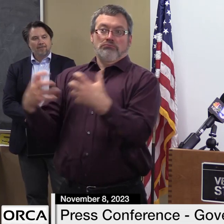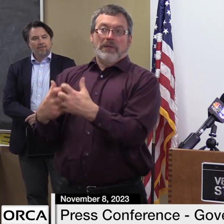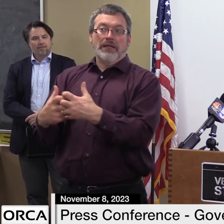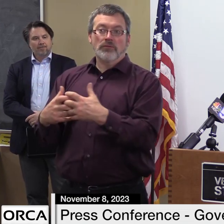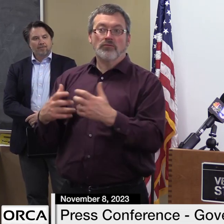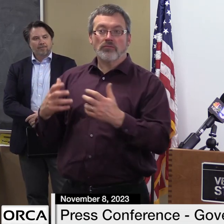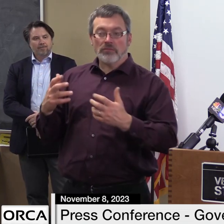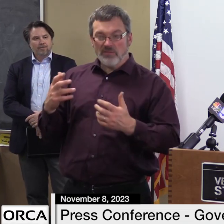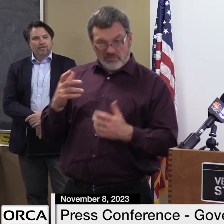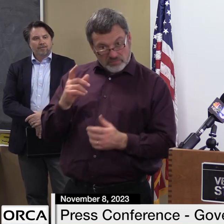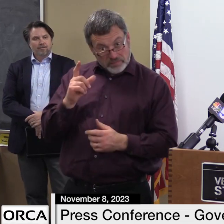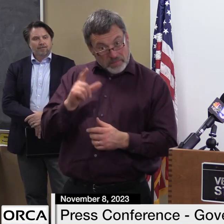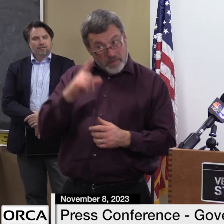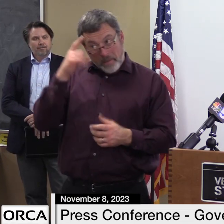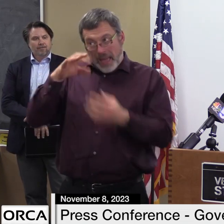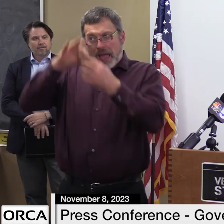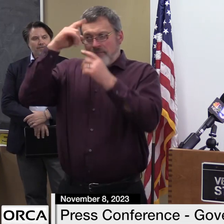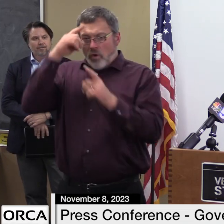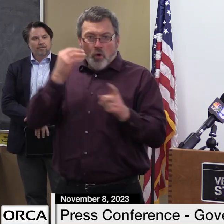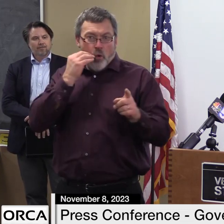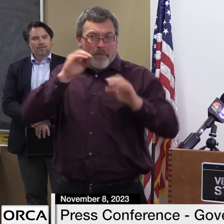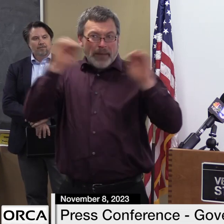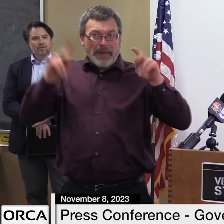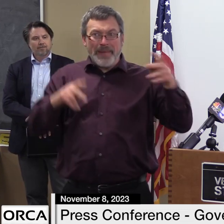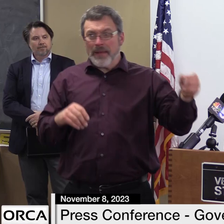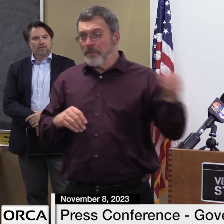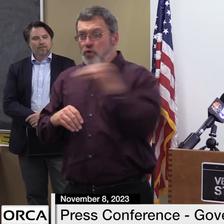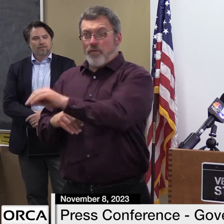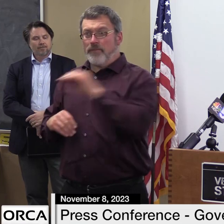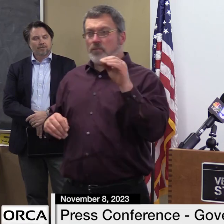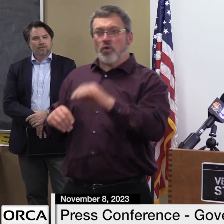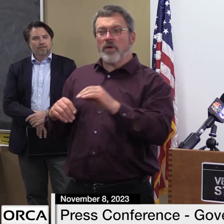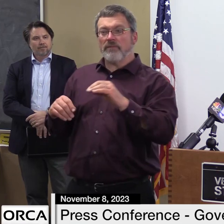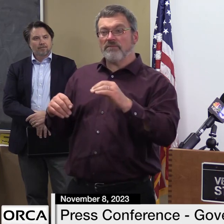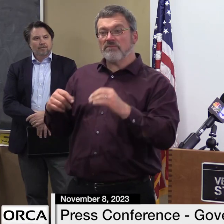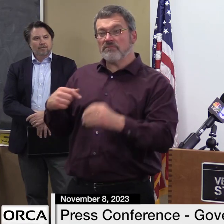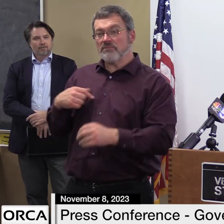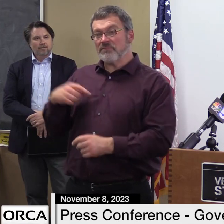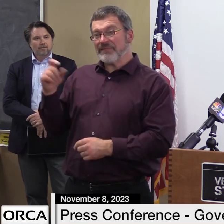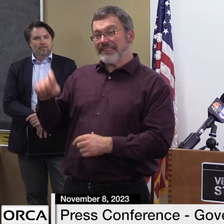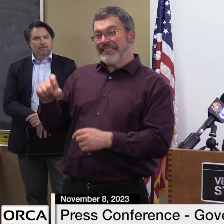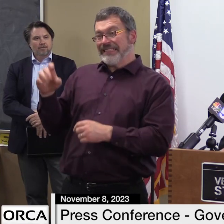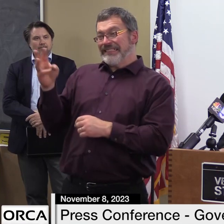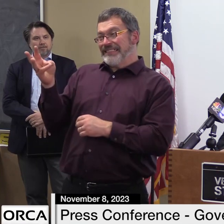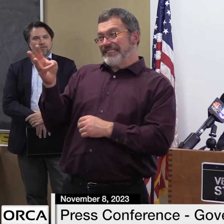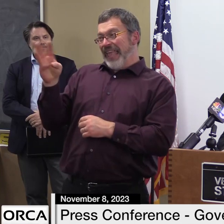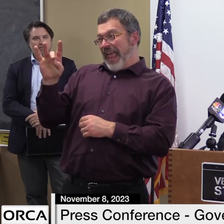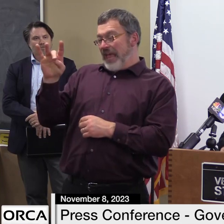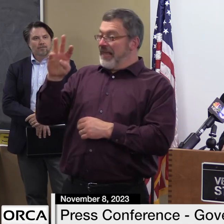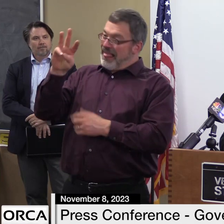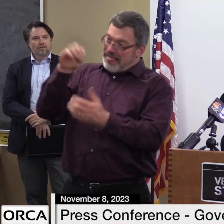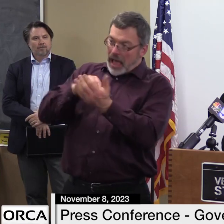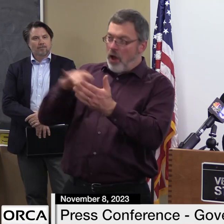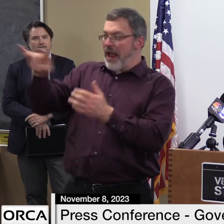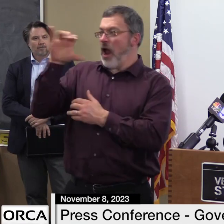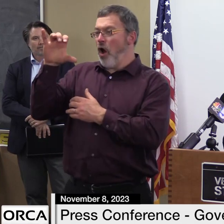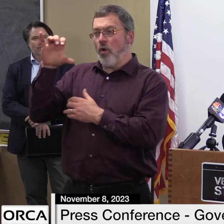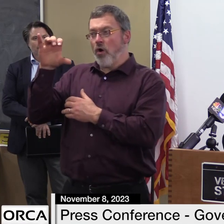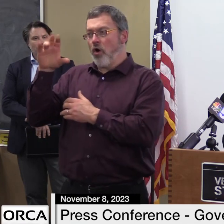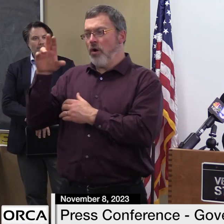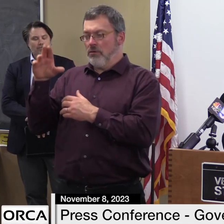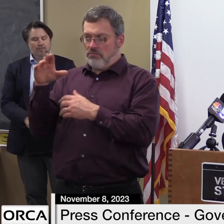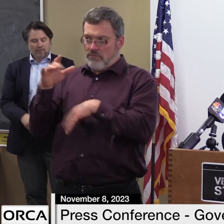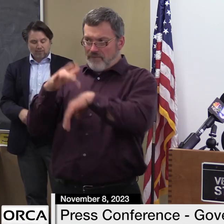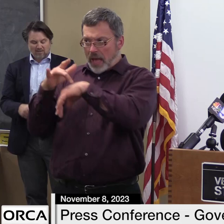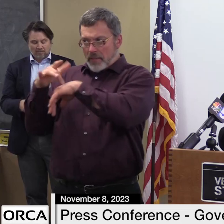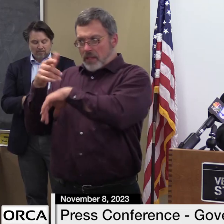homelessness. In total, this accounts for roughly 6,800 units. And bear in mind, that is